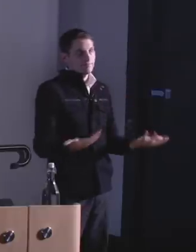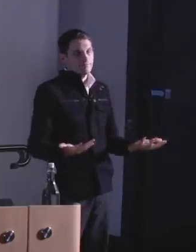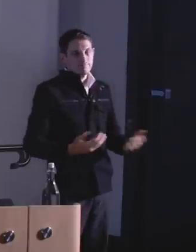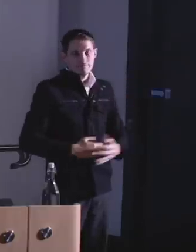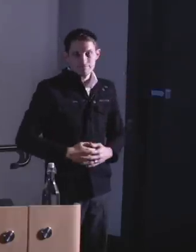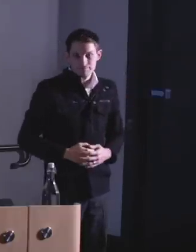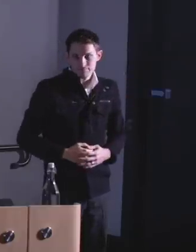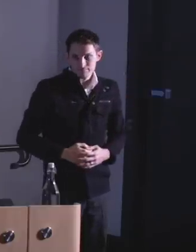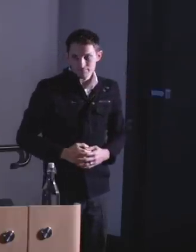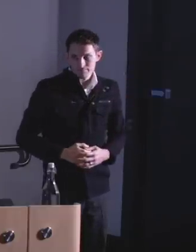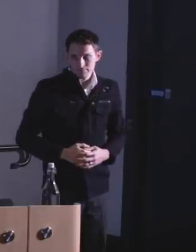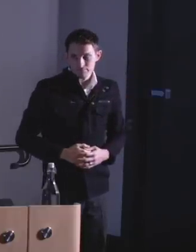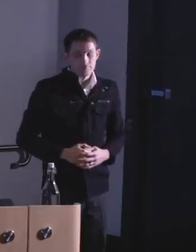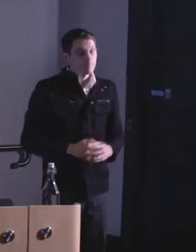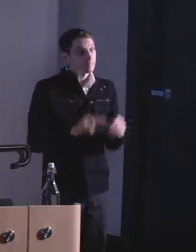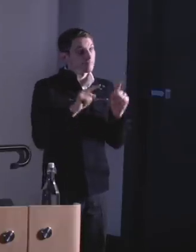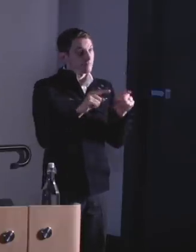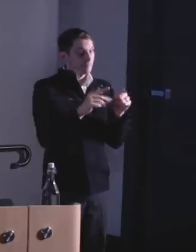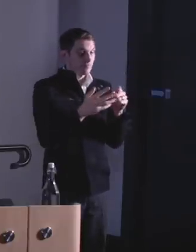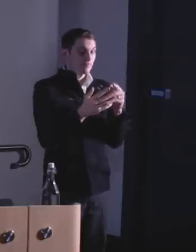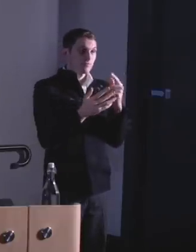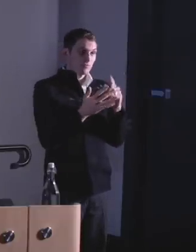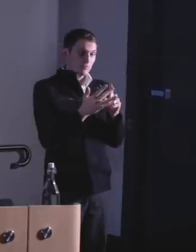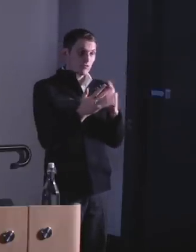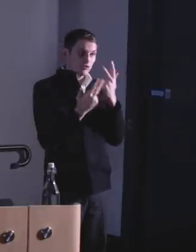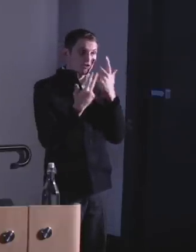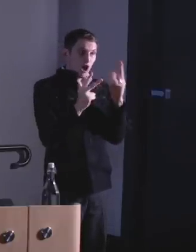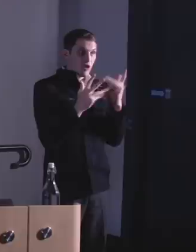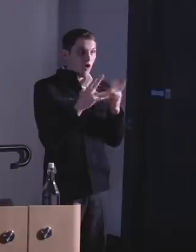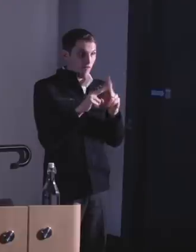These are signs of fragmenting